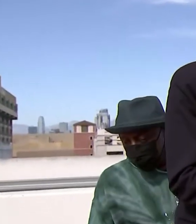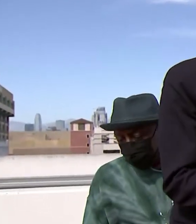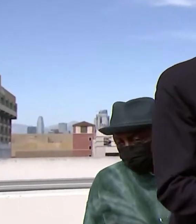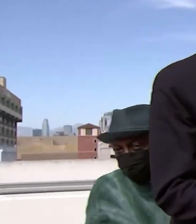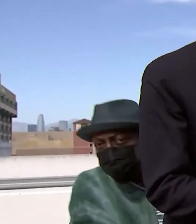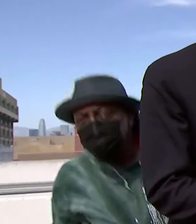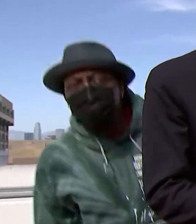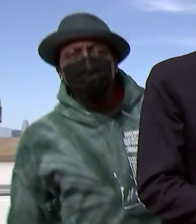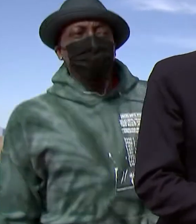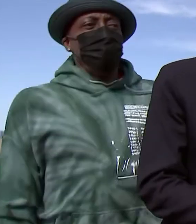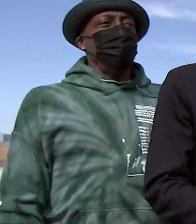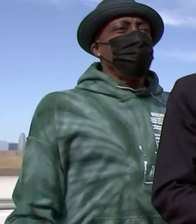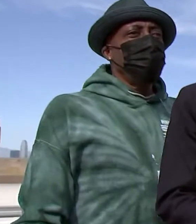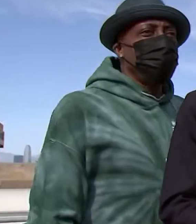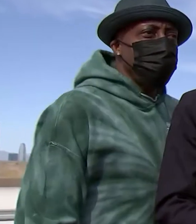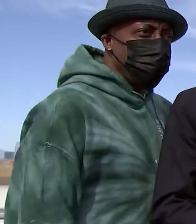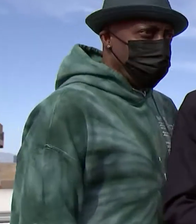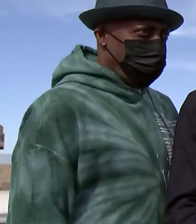Yeah. You got to get